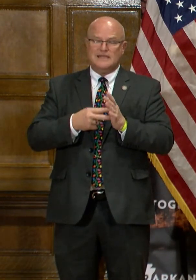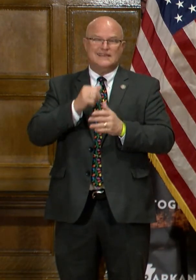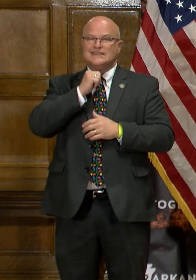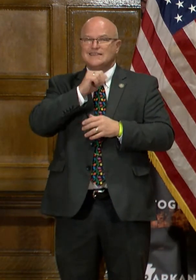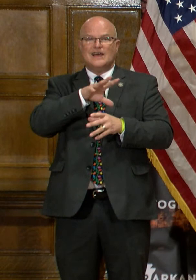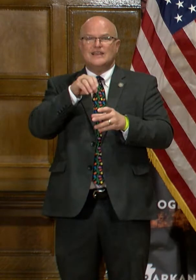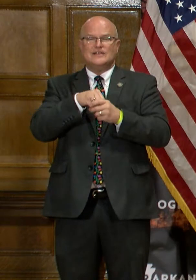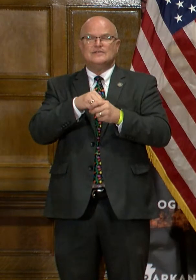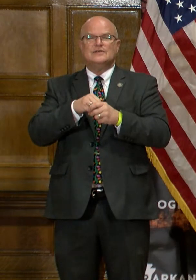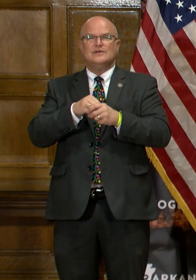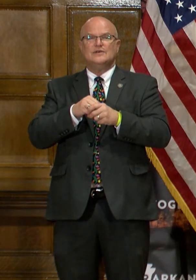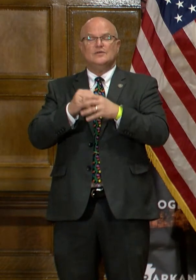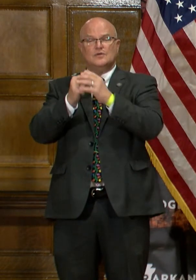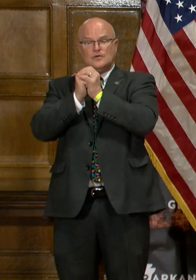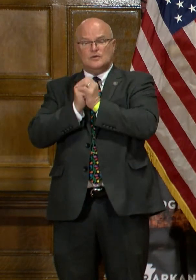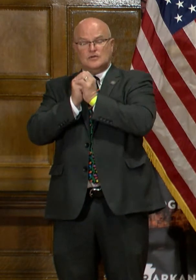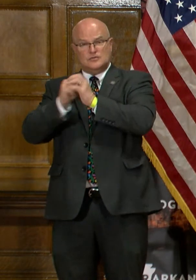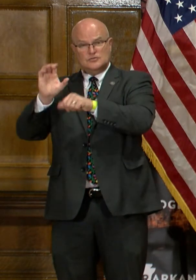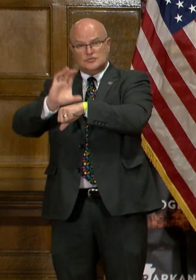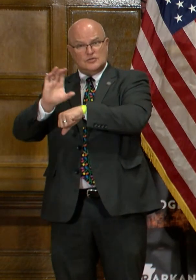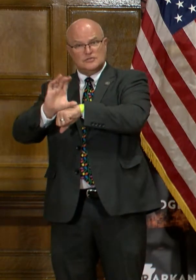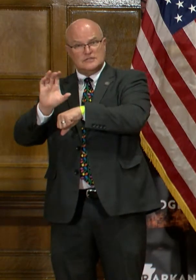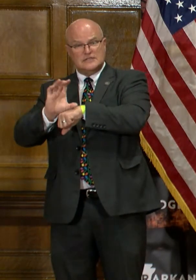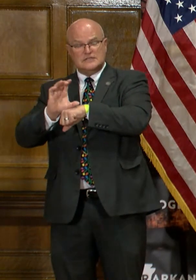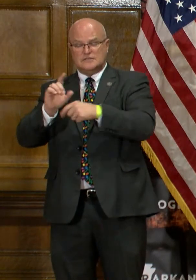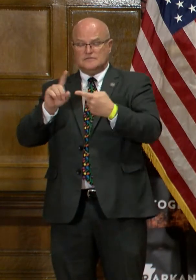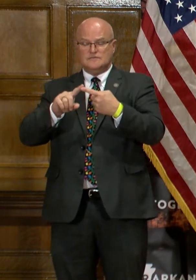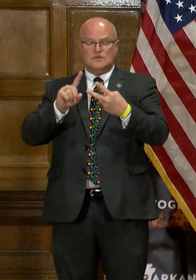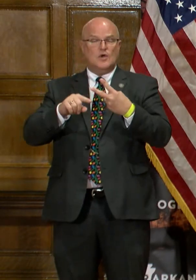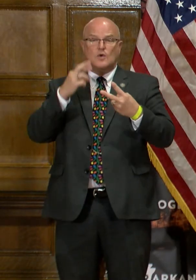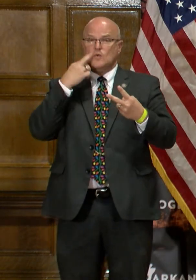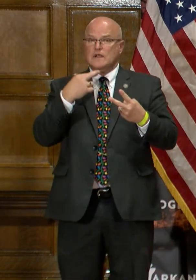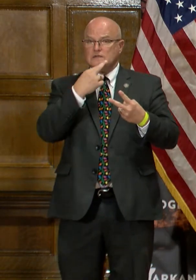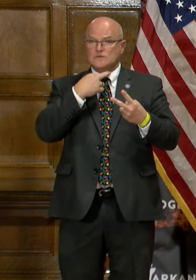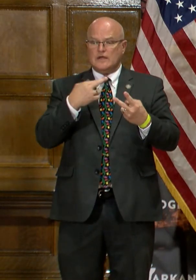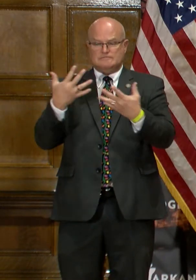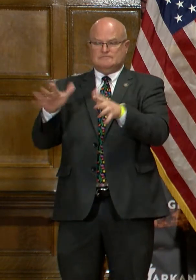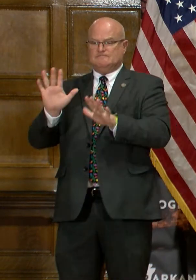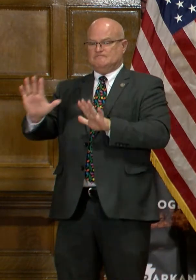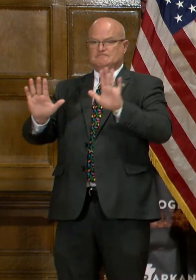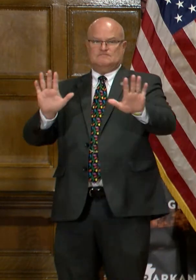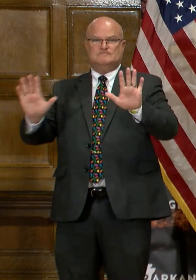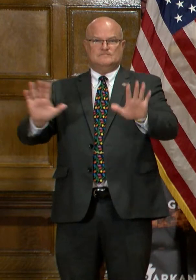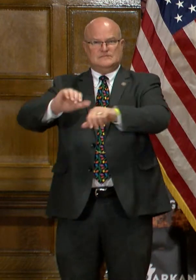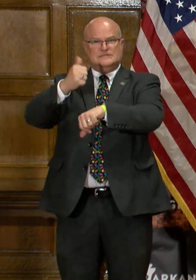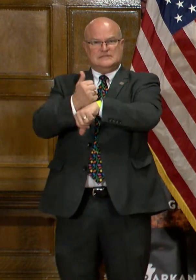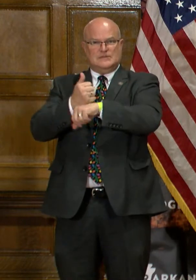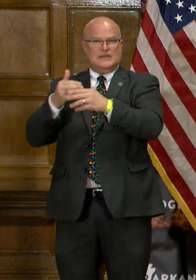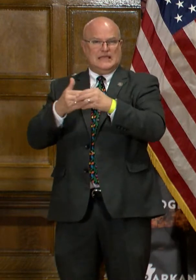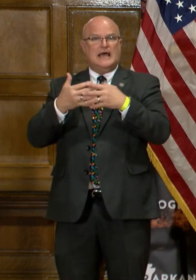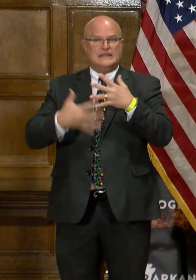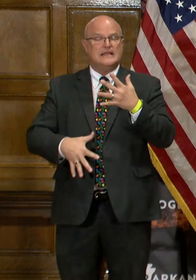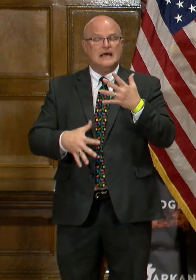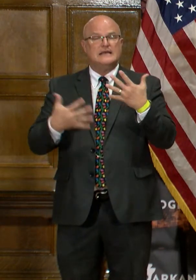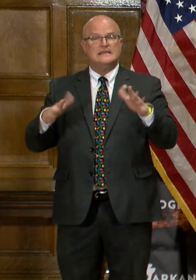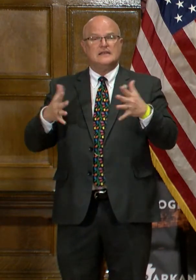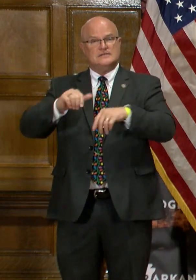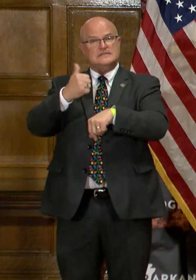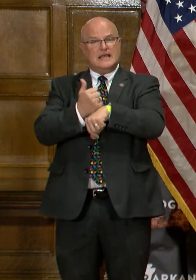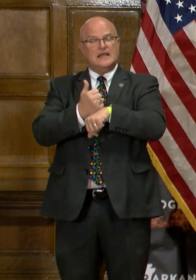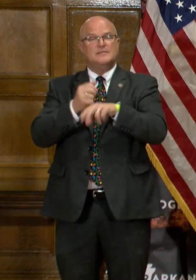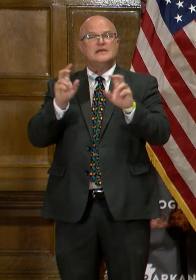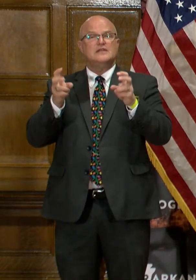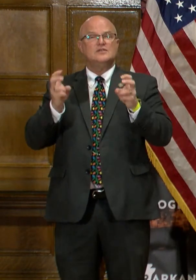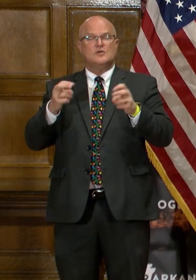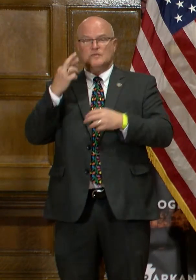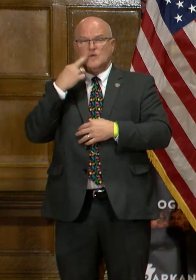not include places of worships or restaurants, because they have their own separate guidelines that are in place in